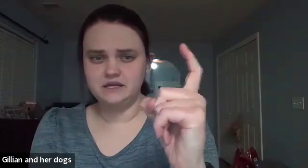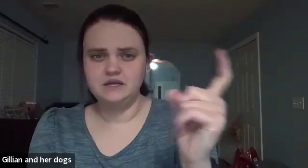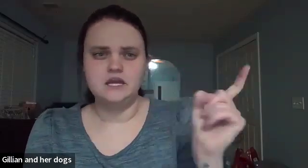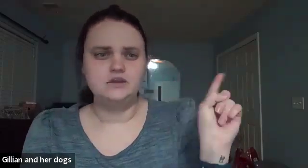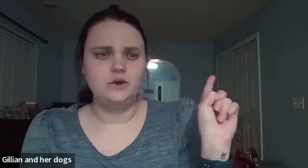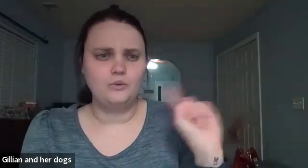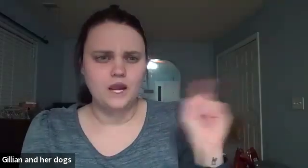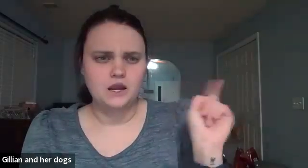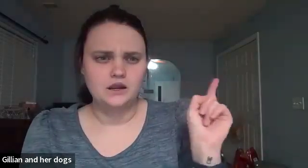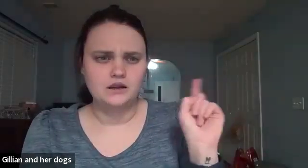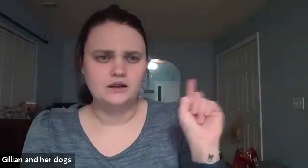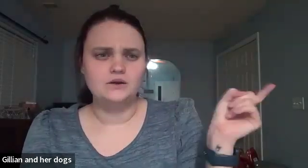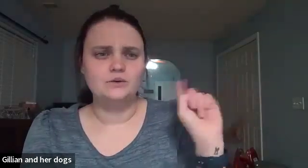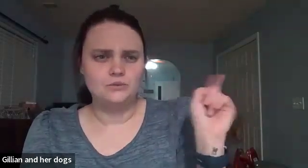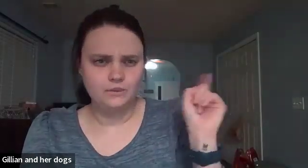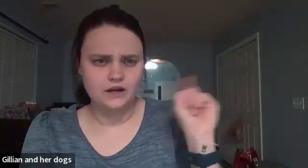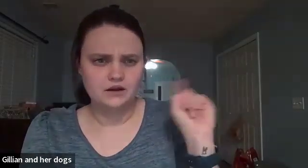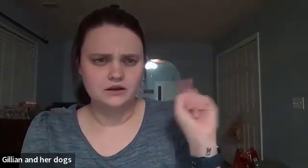bent. And you go where. Where.